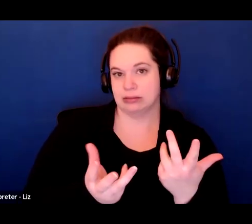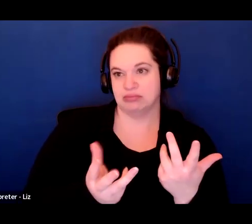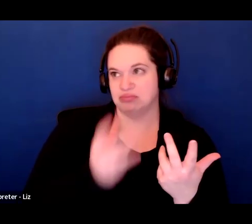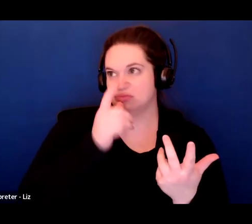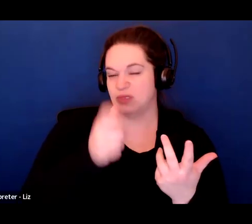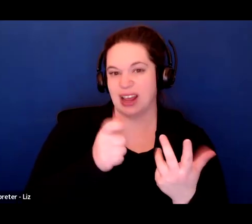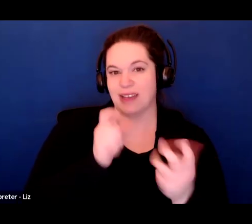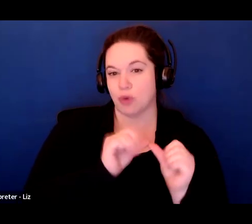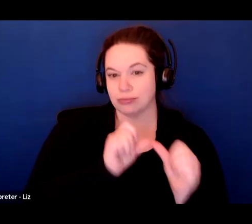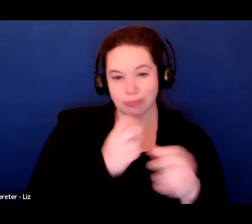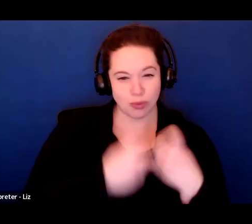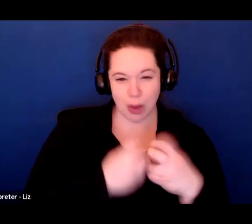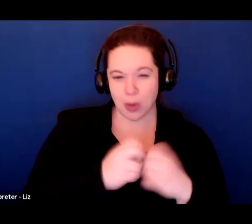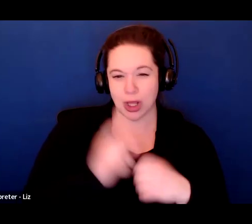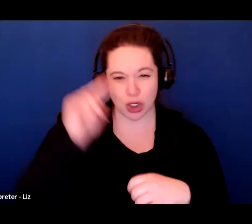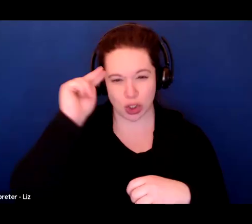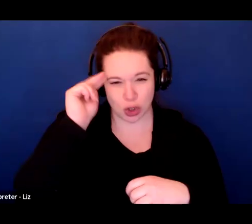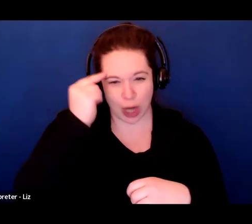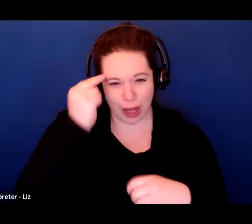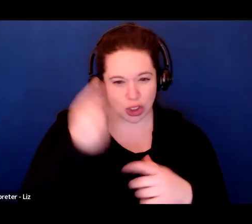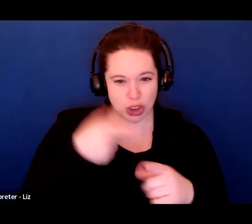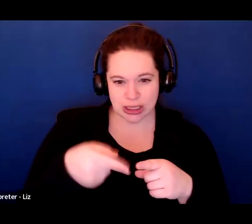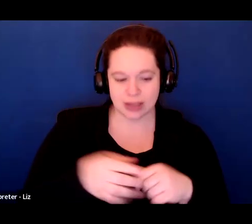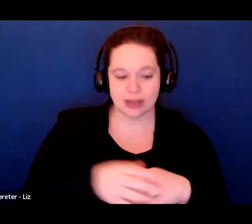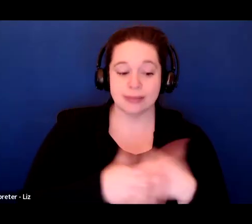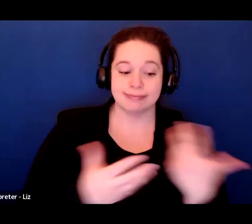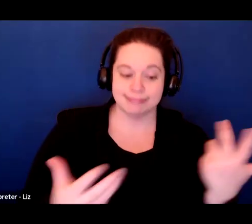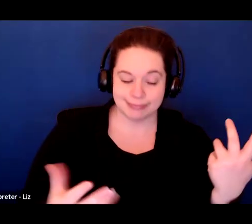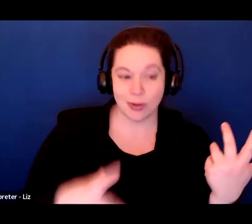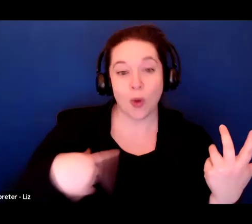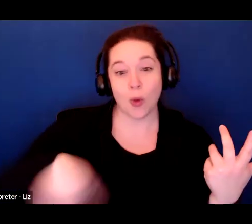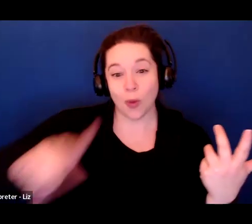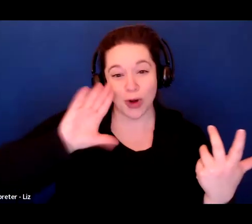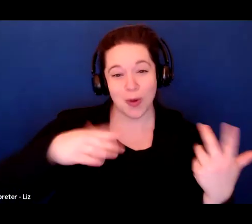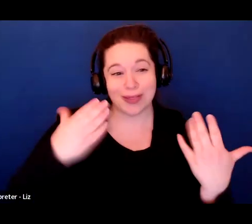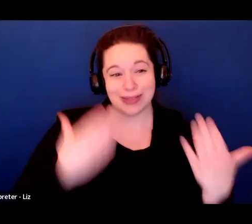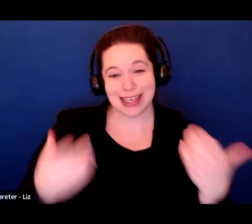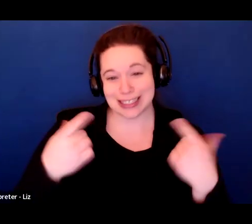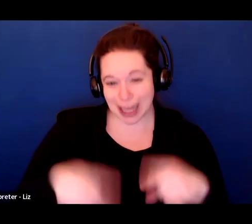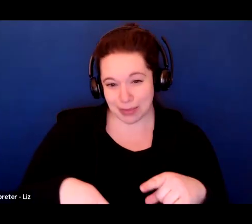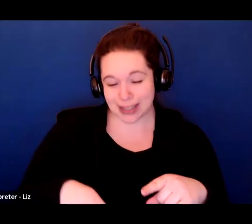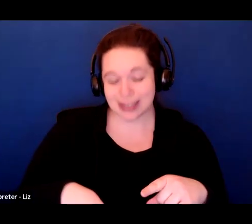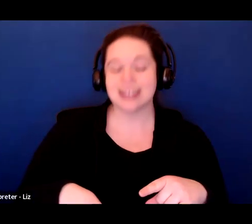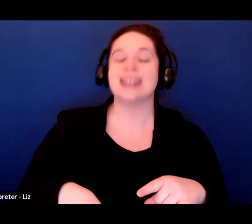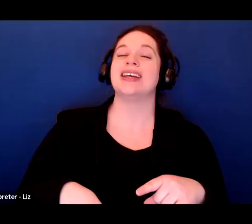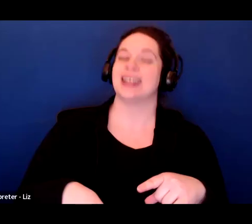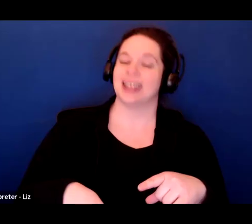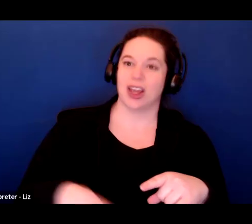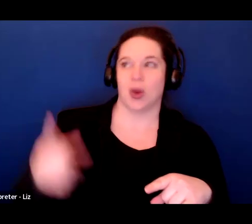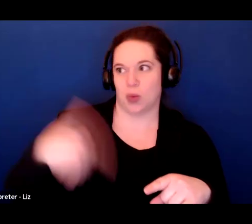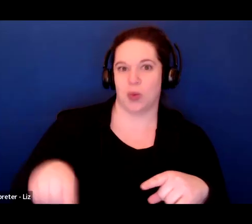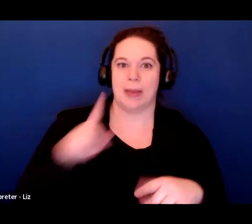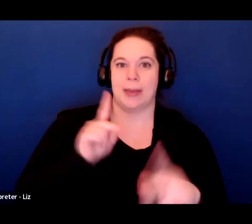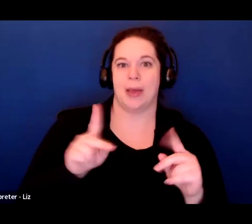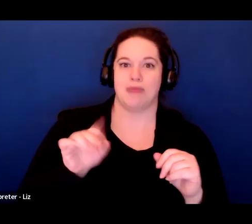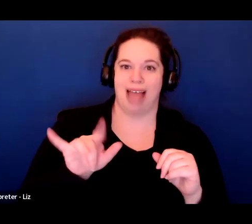problem. However, things happen. We all know that. People with paralysis know that better than just about anybody else in the